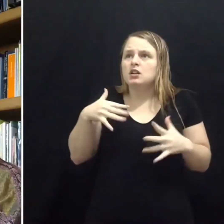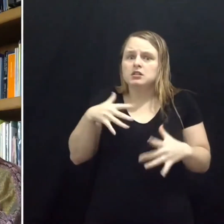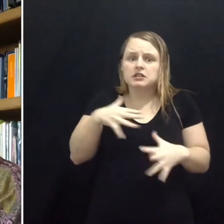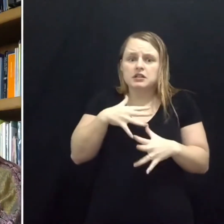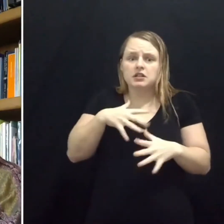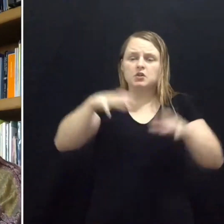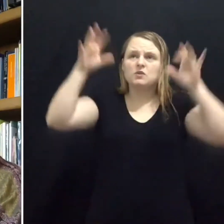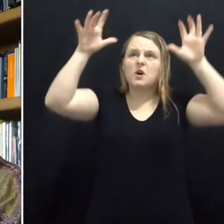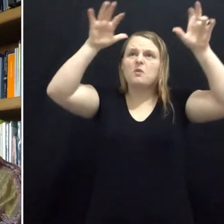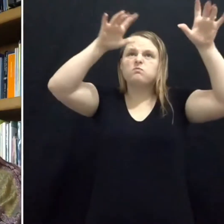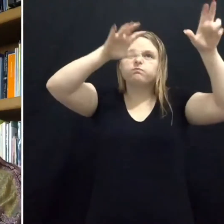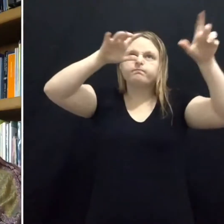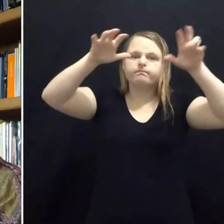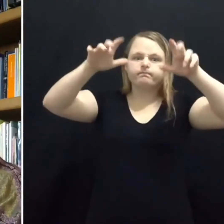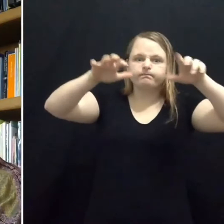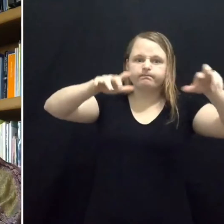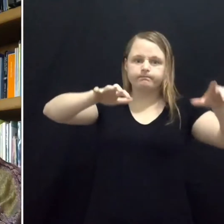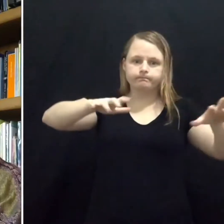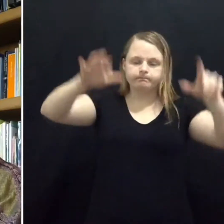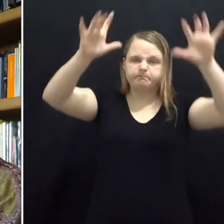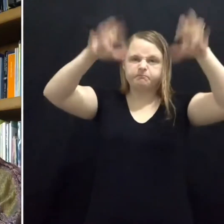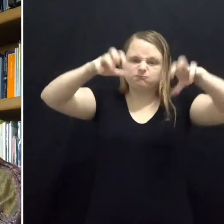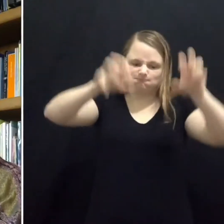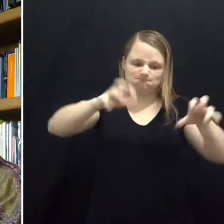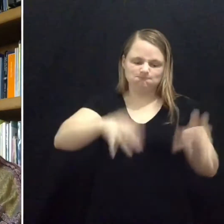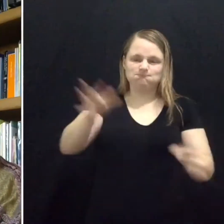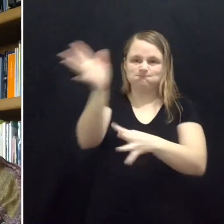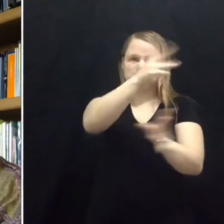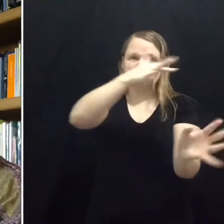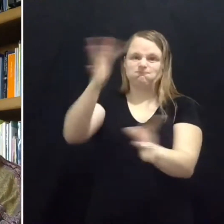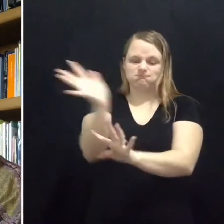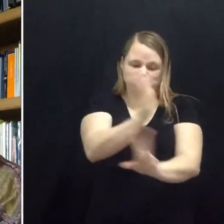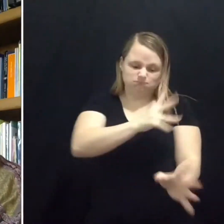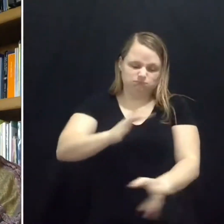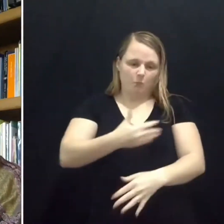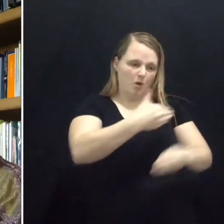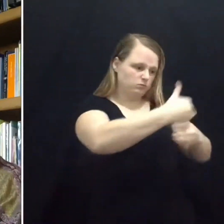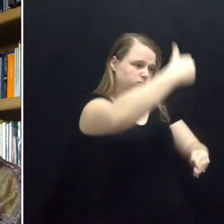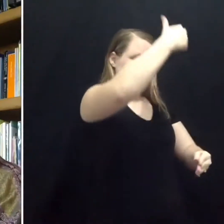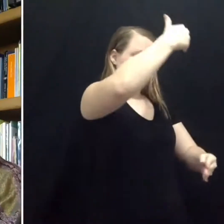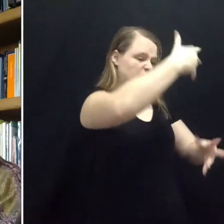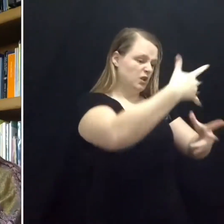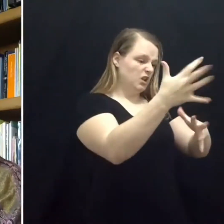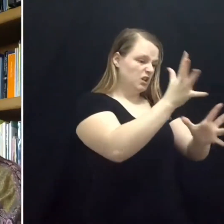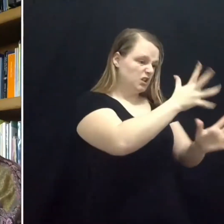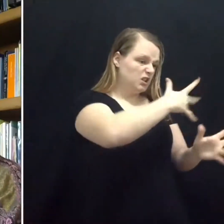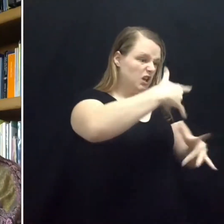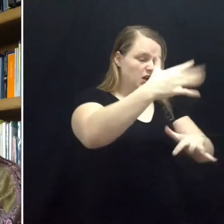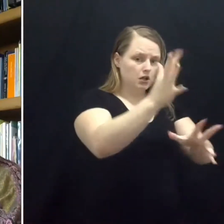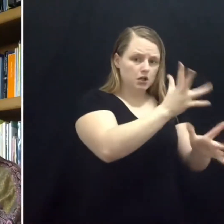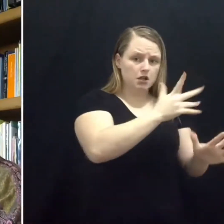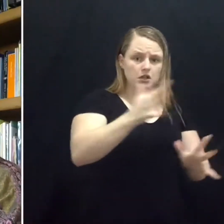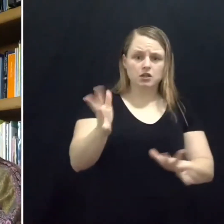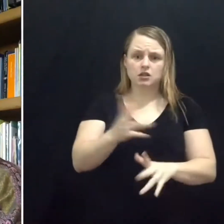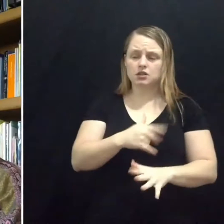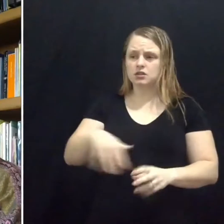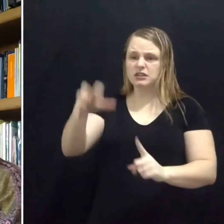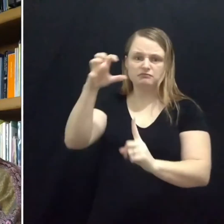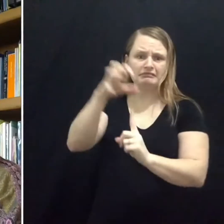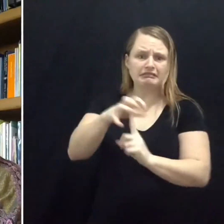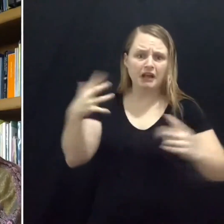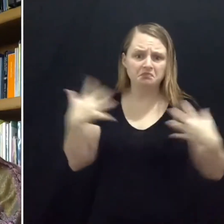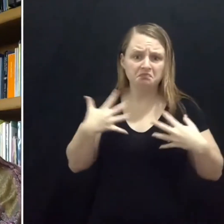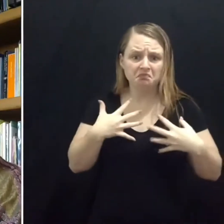window. Rain crashed against the glass. Wind rattled the shutters. More than anything